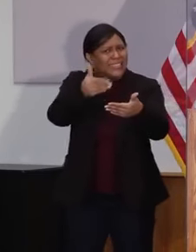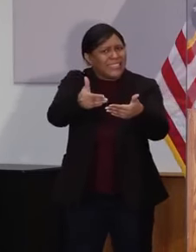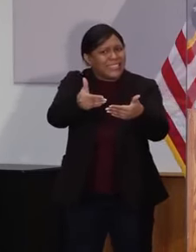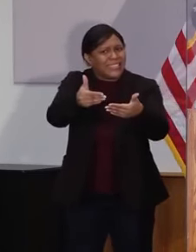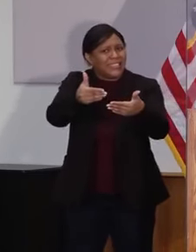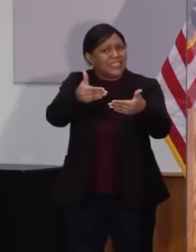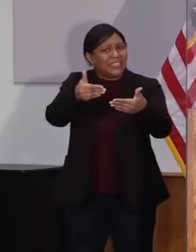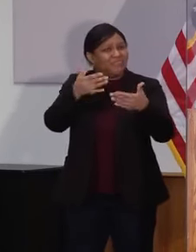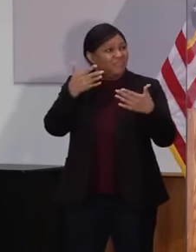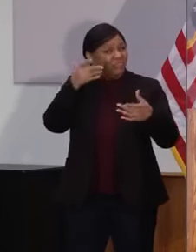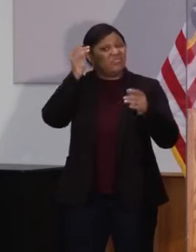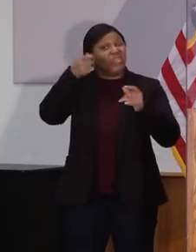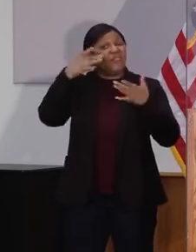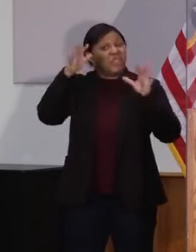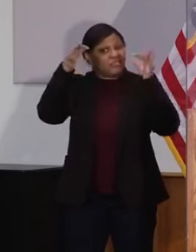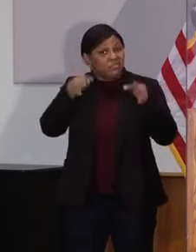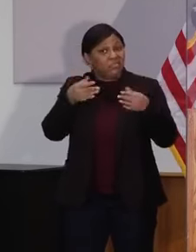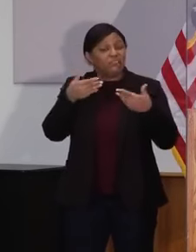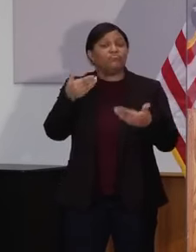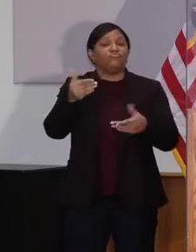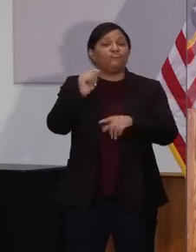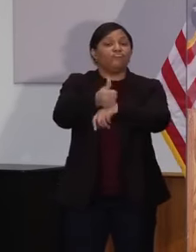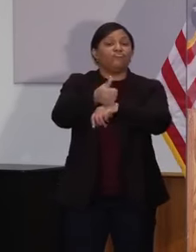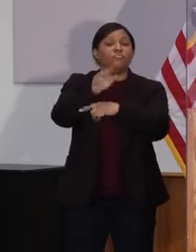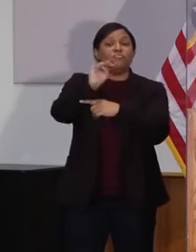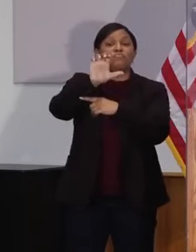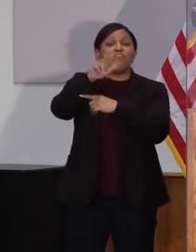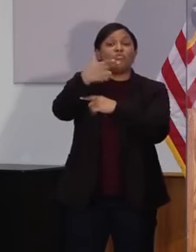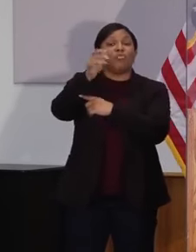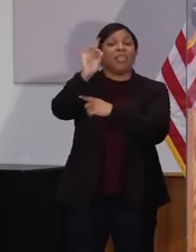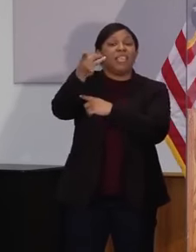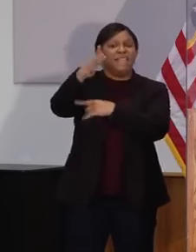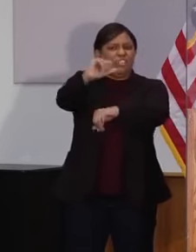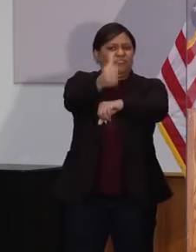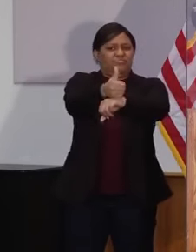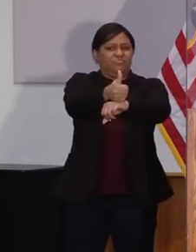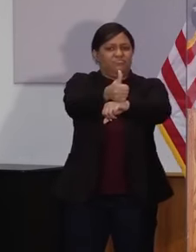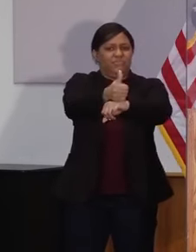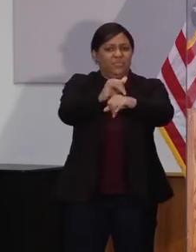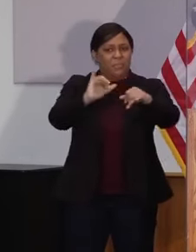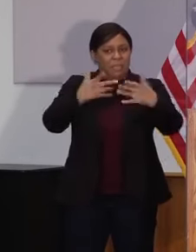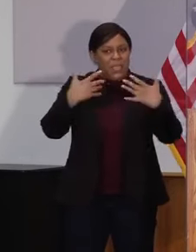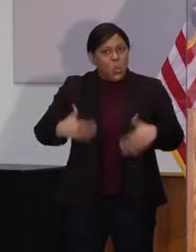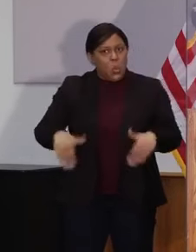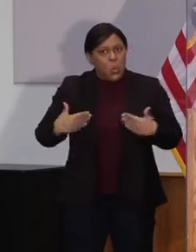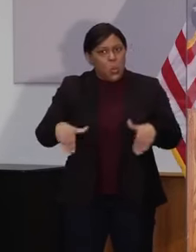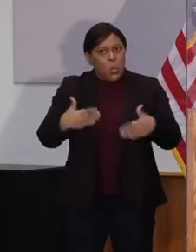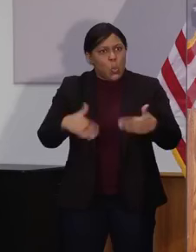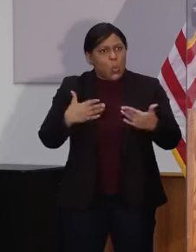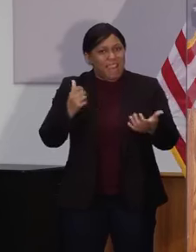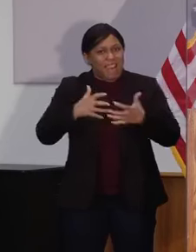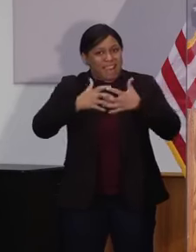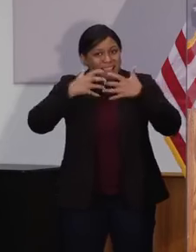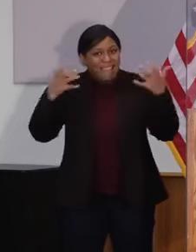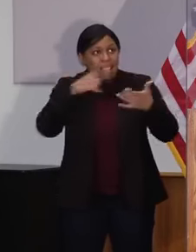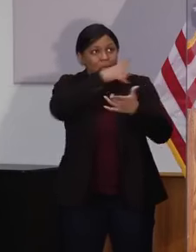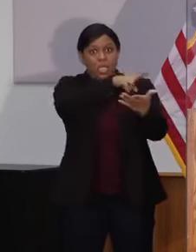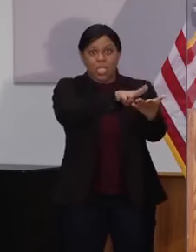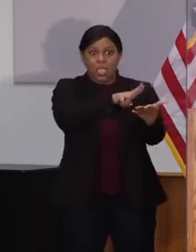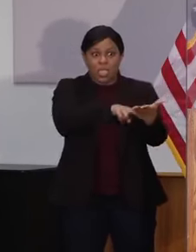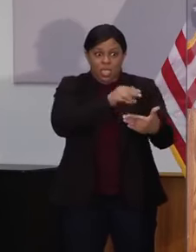they're going March 8th. We're 34 days out. A lot of these mutual aid agreements will need to be negotiated, get signed.